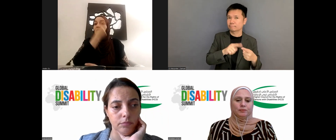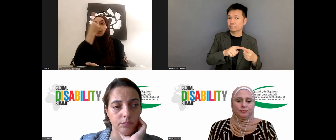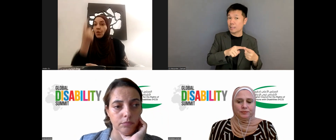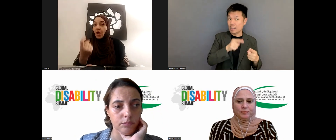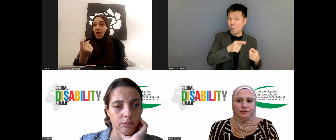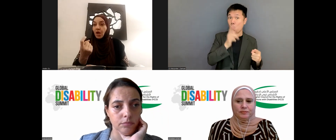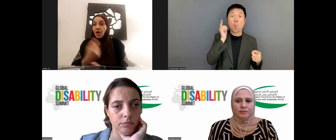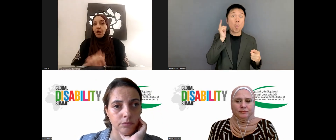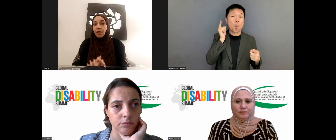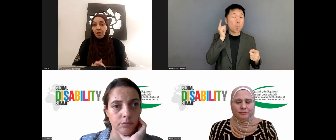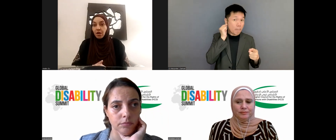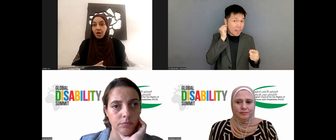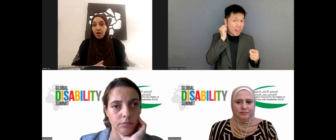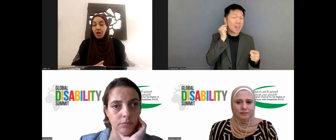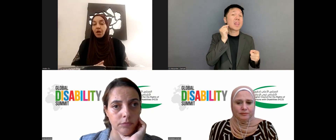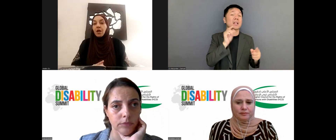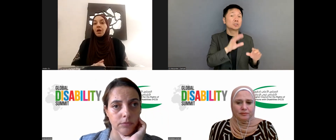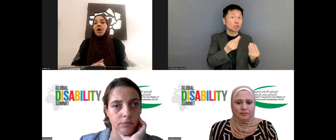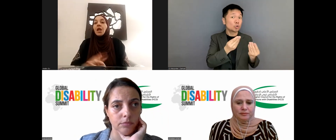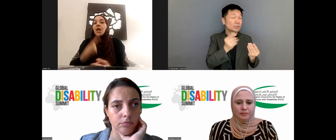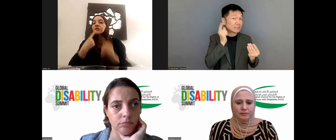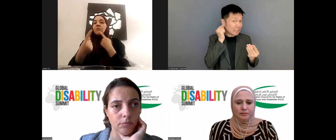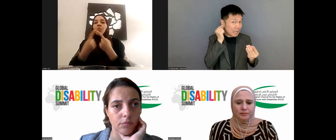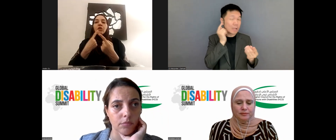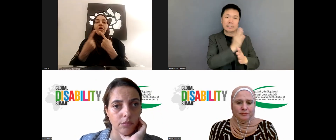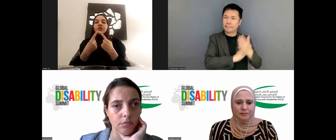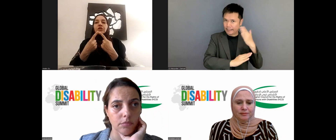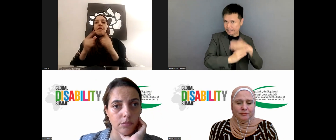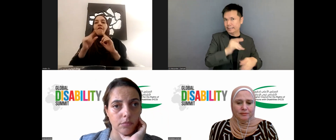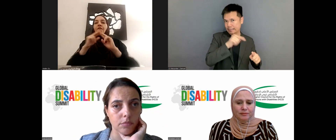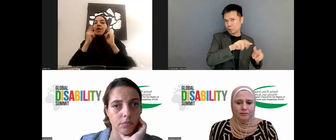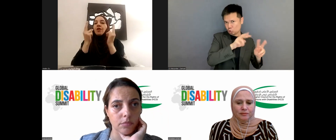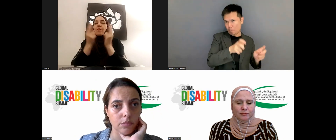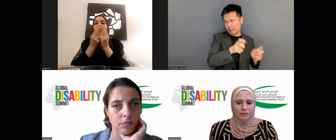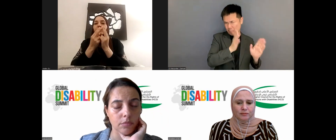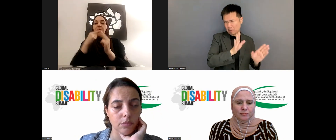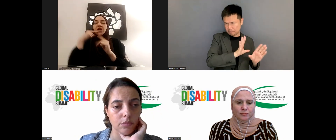this topic. And on the